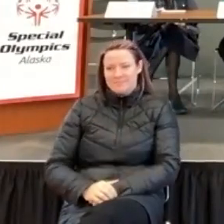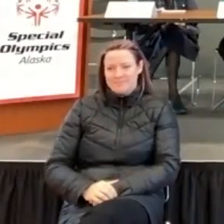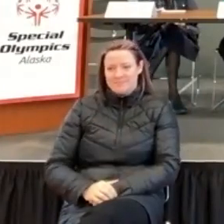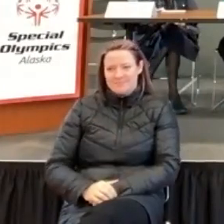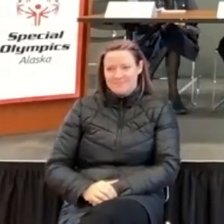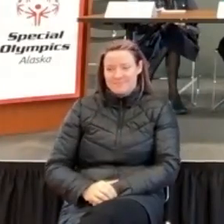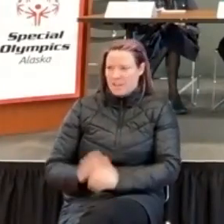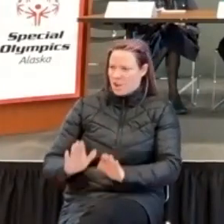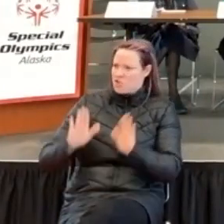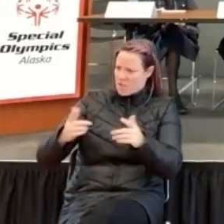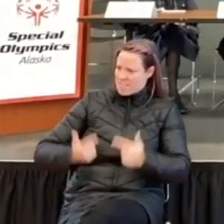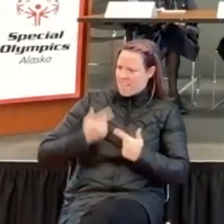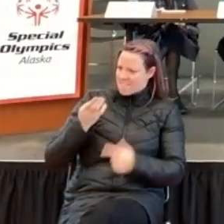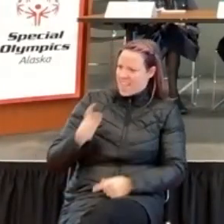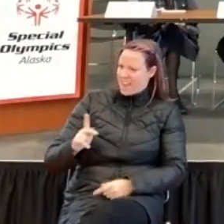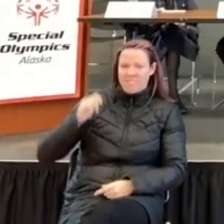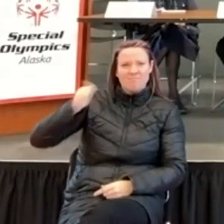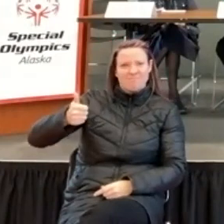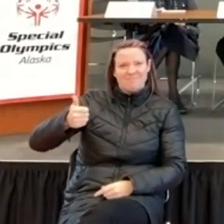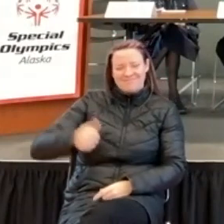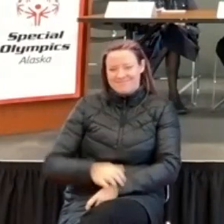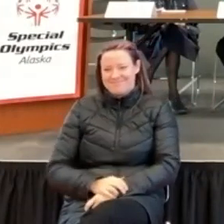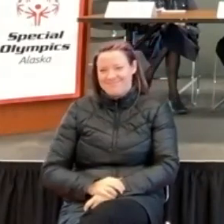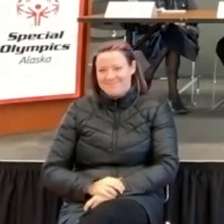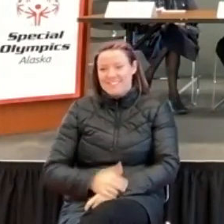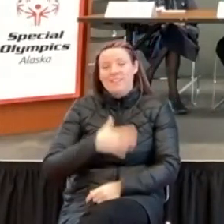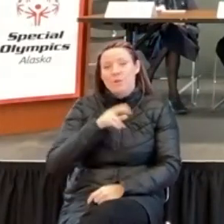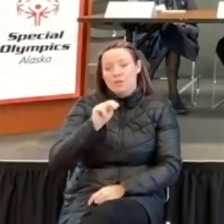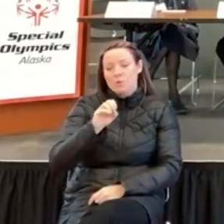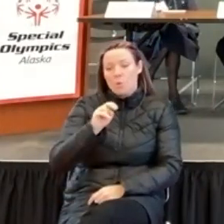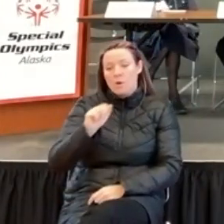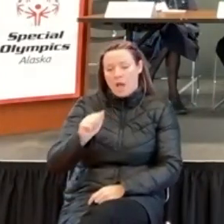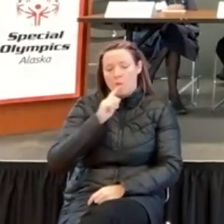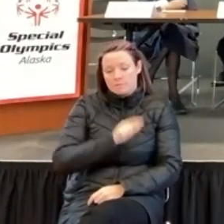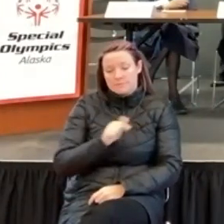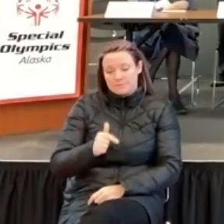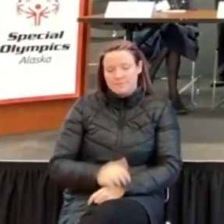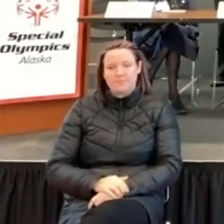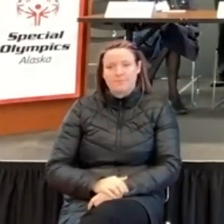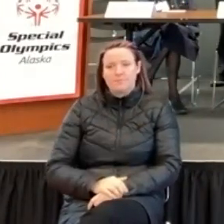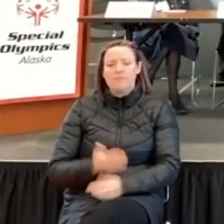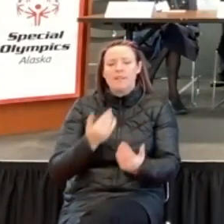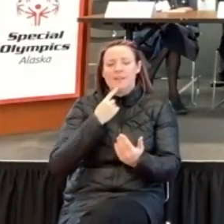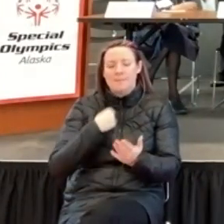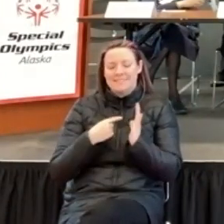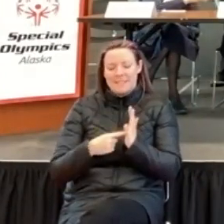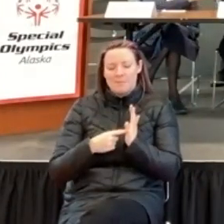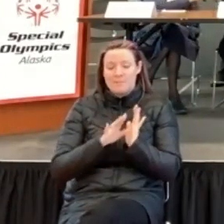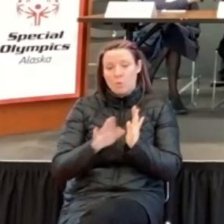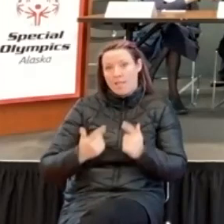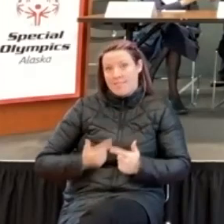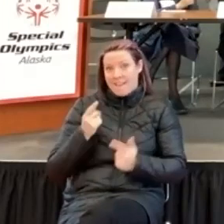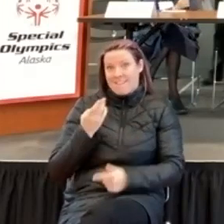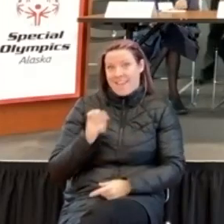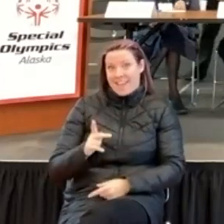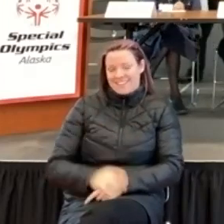What a great life hack. Thank you, Loretta. Okay, Nona, I'm going to switch over to you. Give us some examples of your life